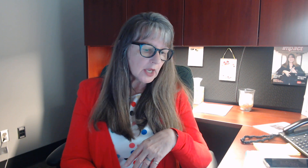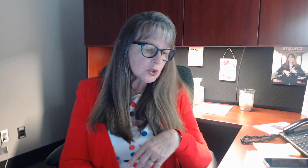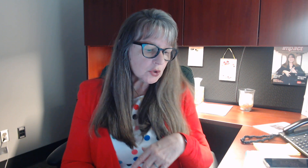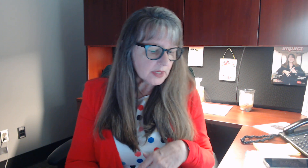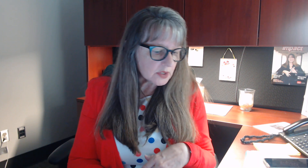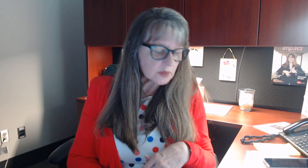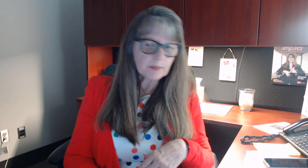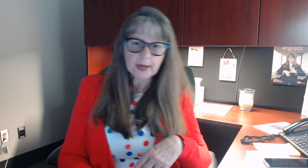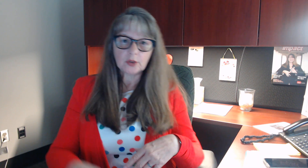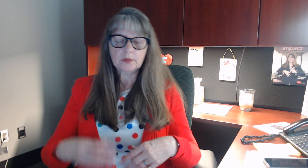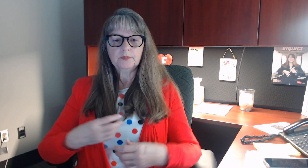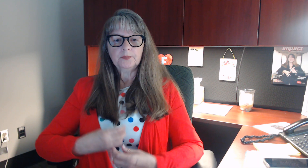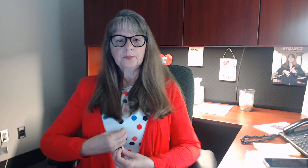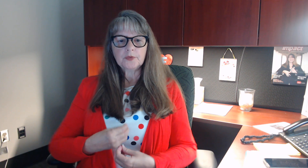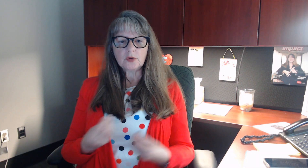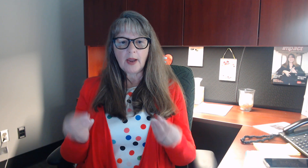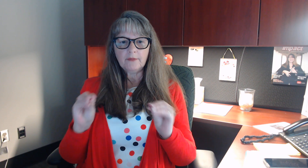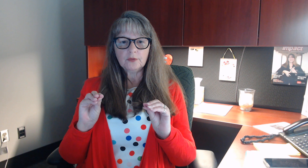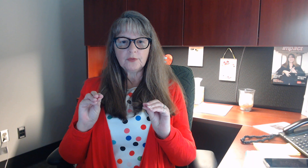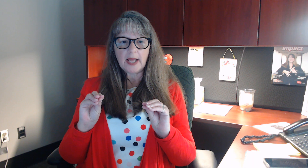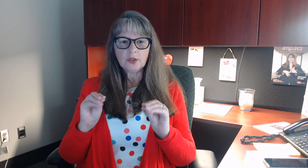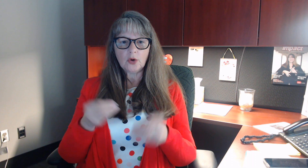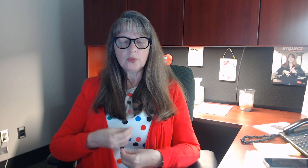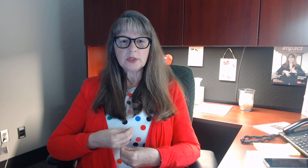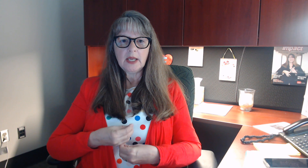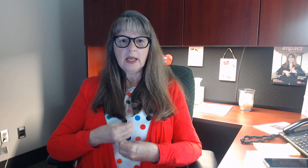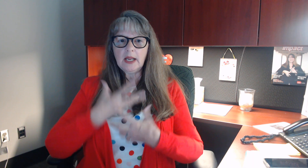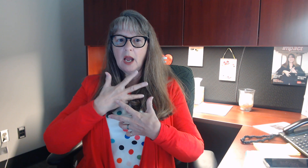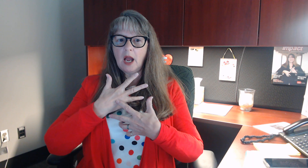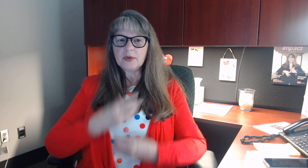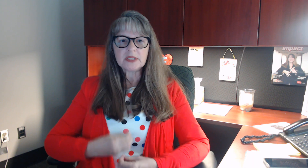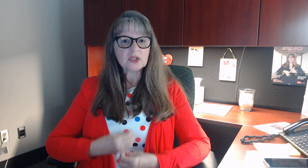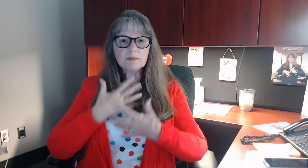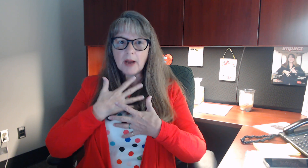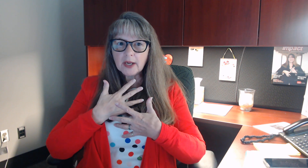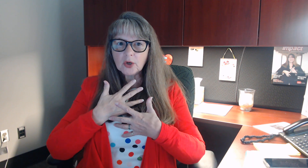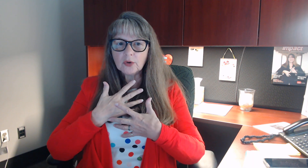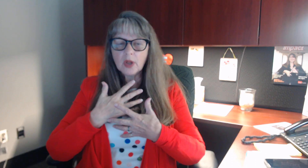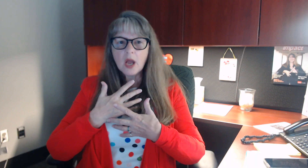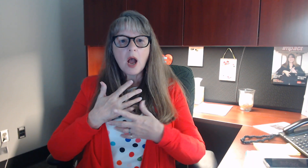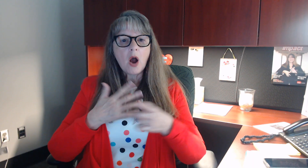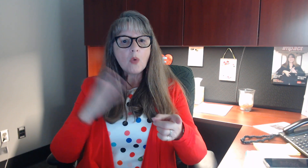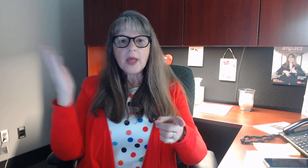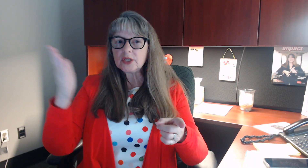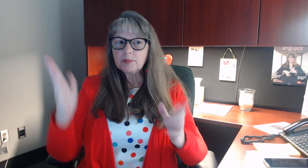To inspire. So you have your flattened O's. I was inspired. Oh, that speaker